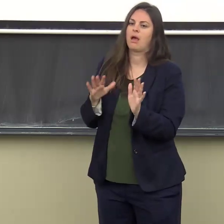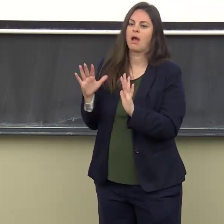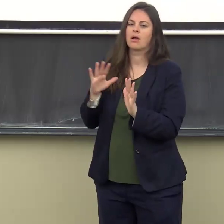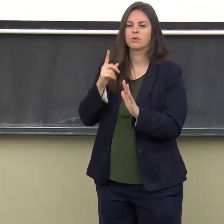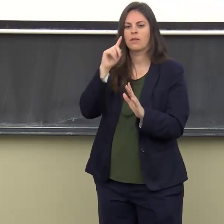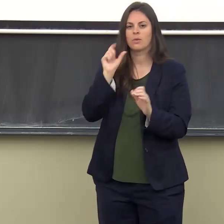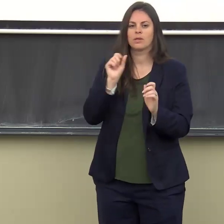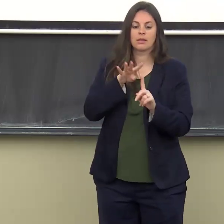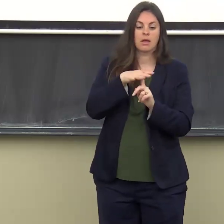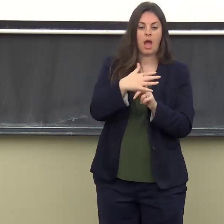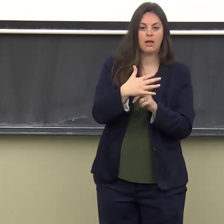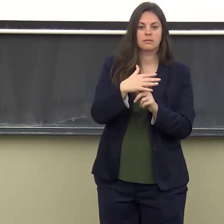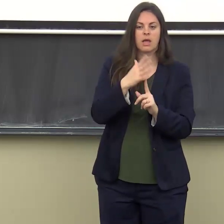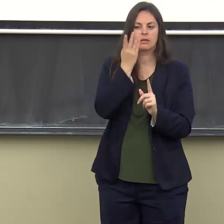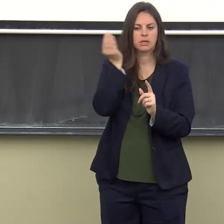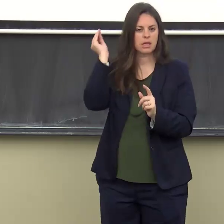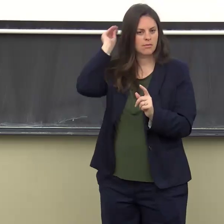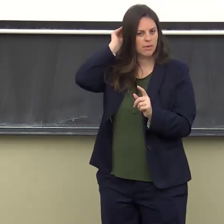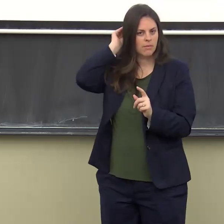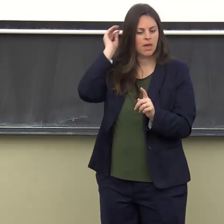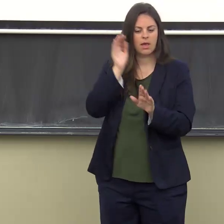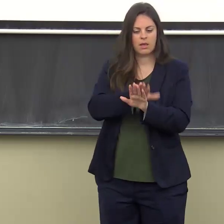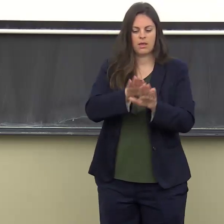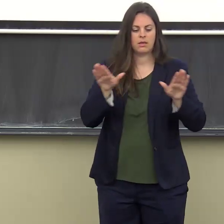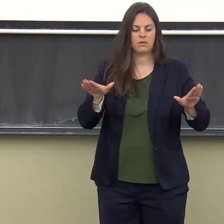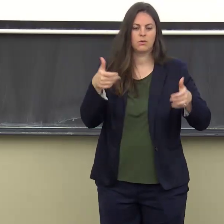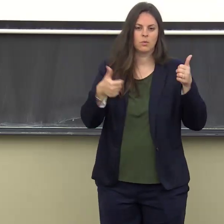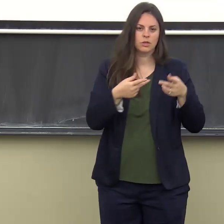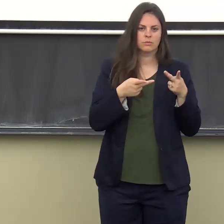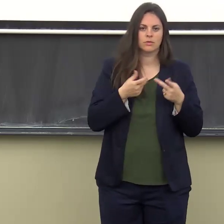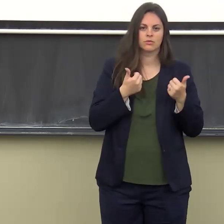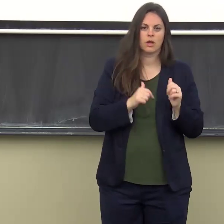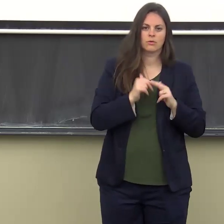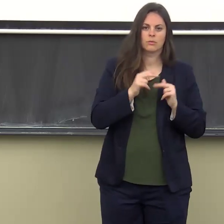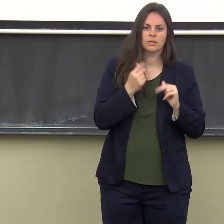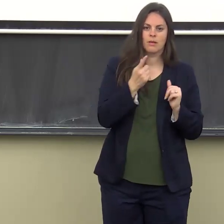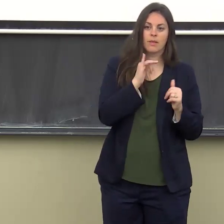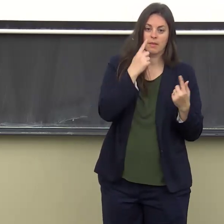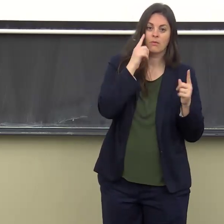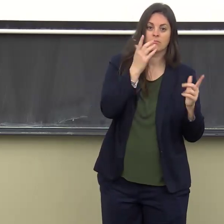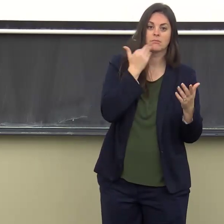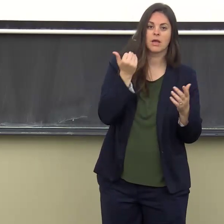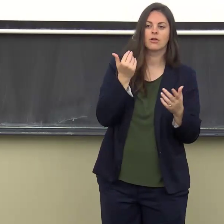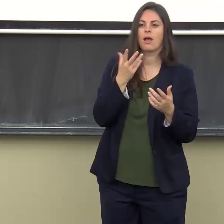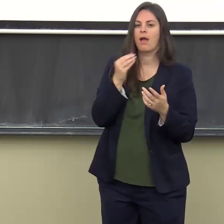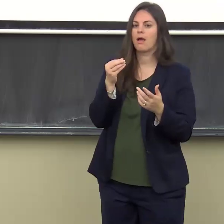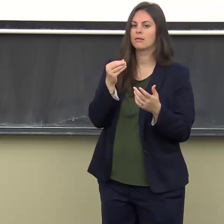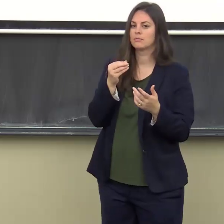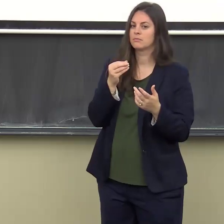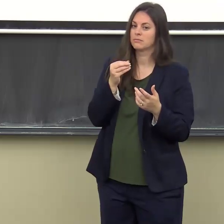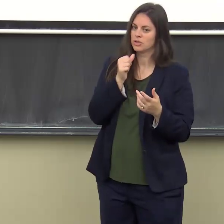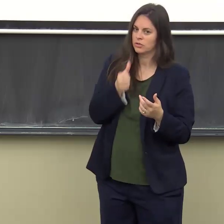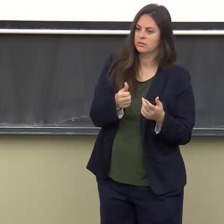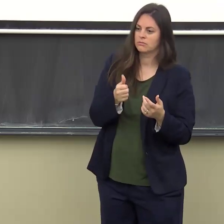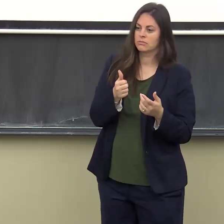contexts in mind as we talk about which places we're trying to build something that works better, and which places it might be straight up refusal, and which places